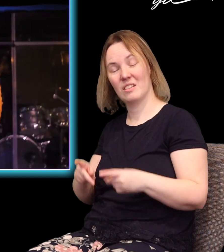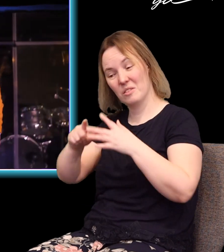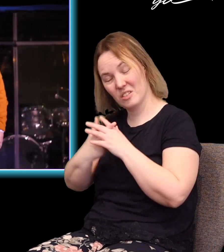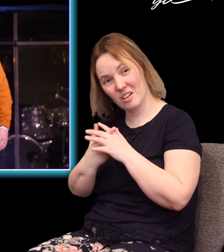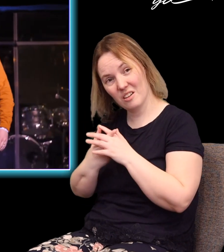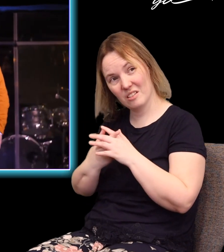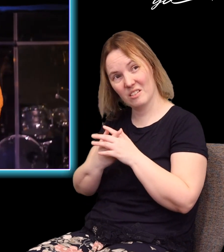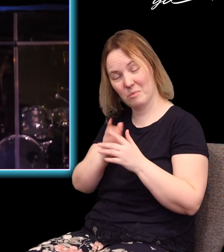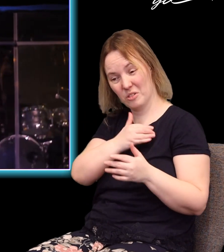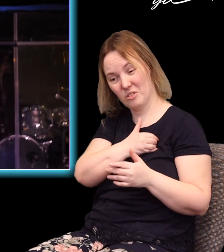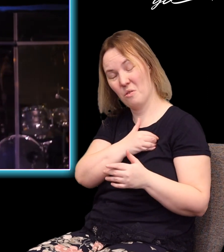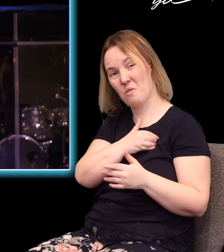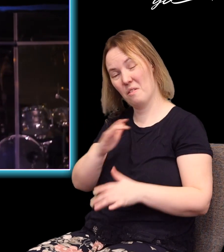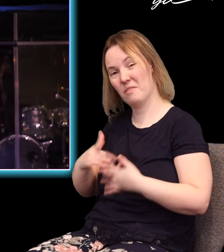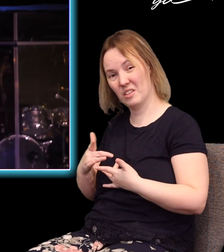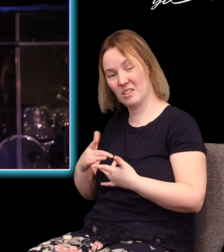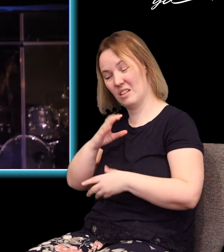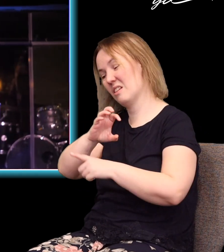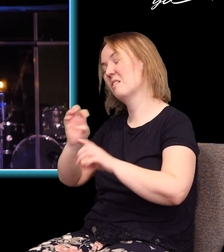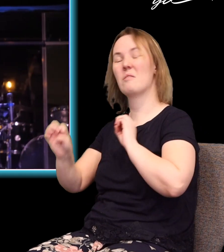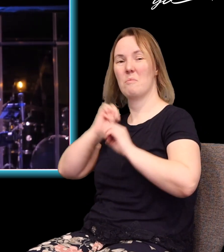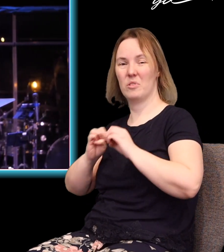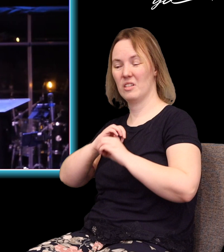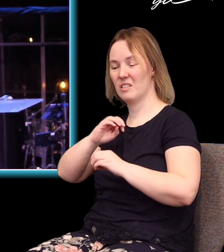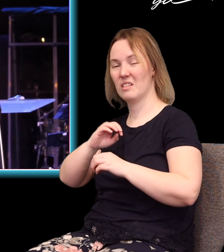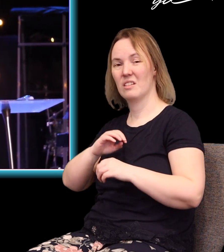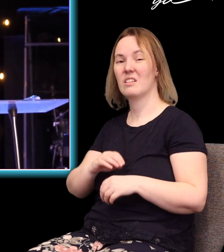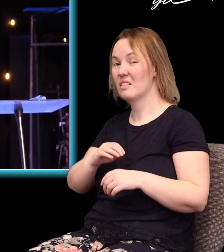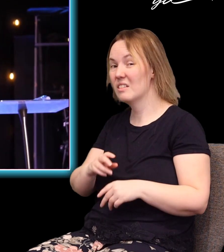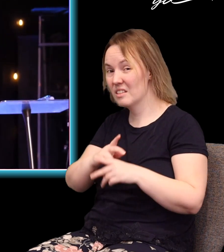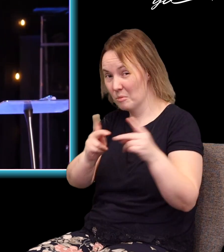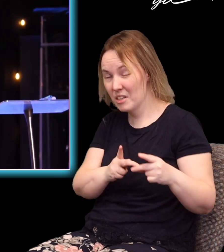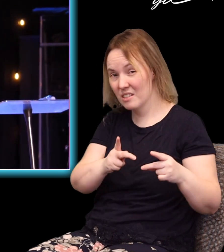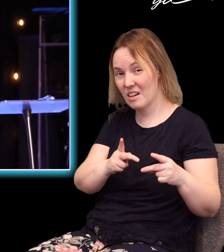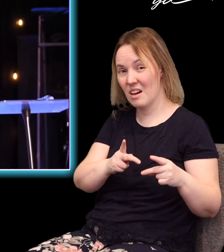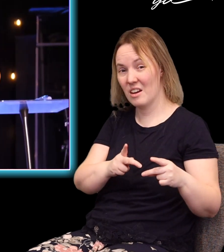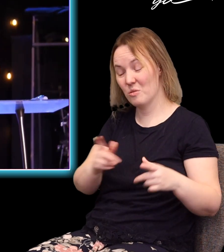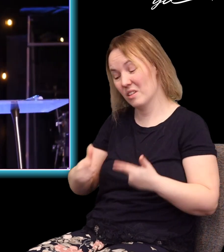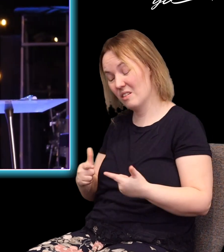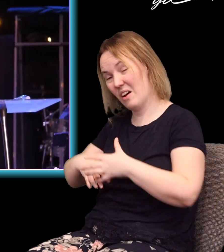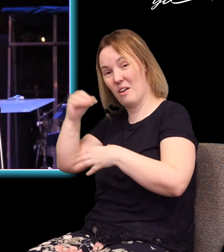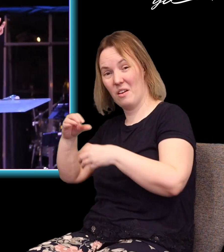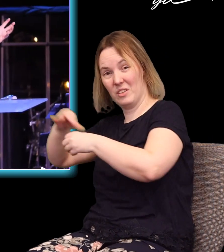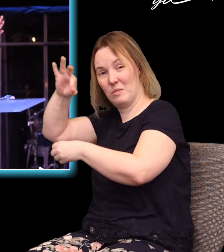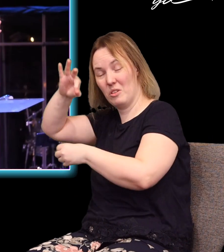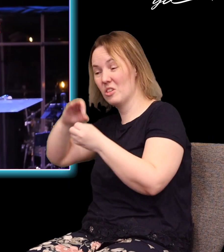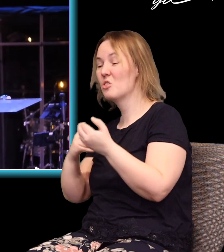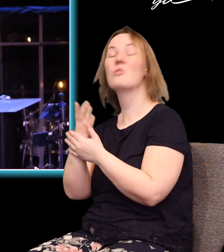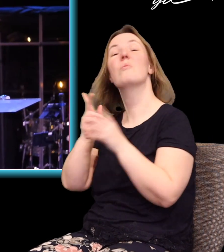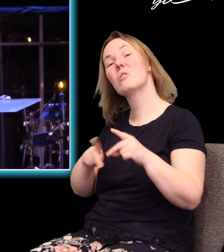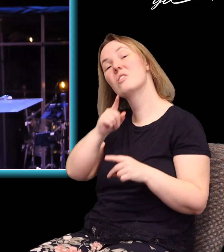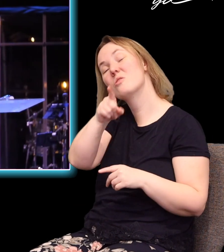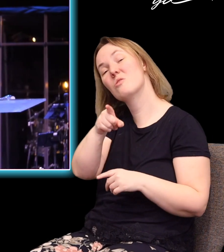is that when you start to put your soul, your feelings, emotions, all that kind of stuff in their proper place, and you begin to live out of the Spirit, the new person that